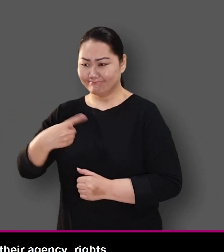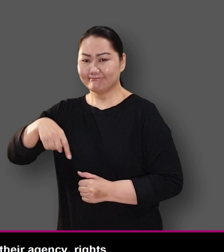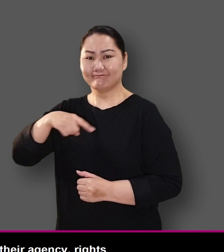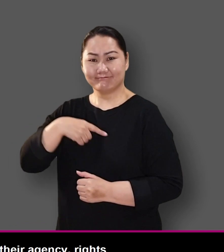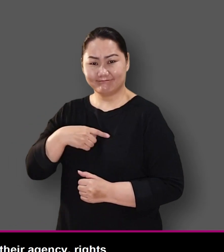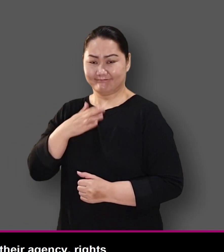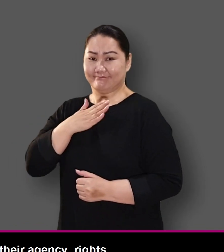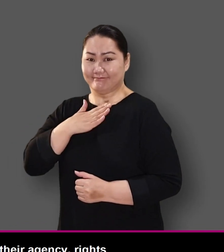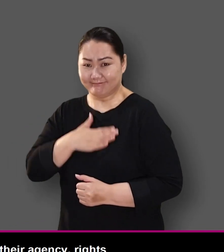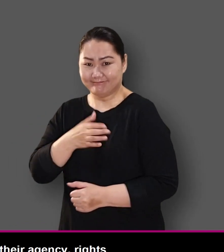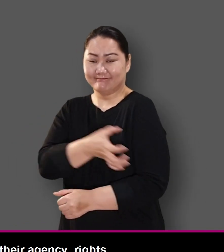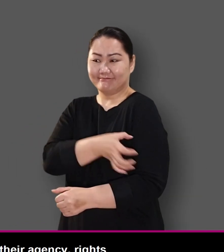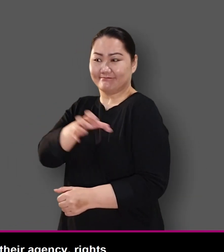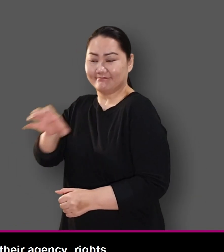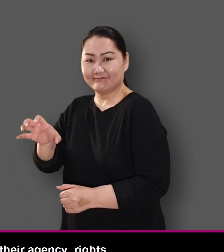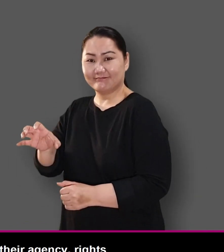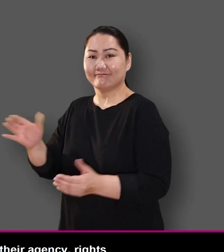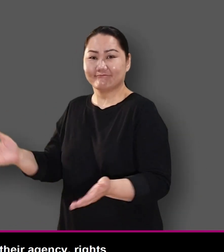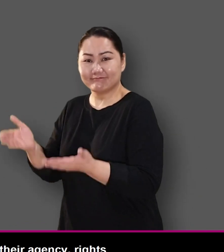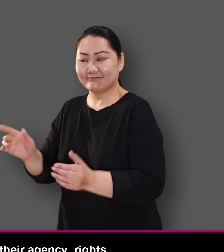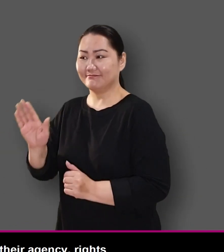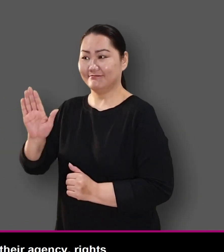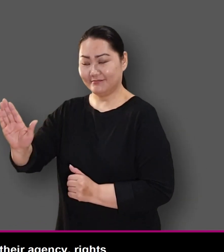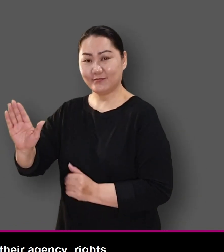to strengthen their agency, rights,